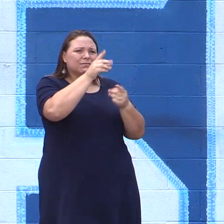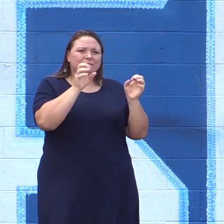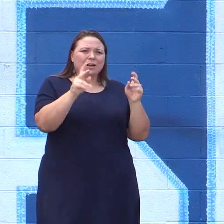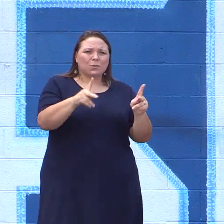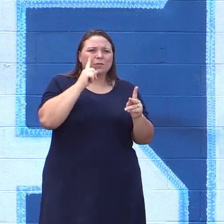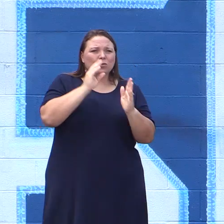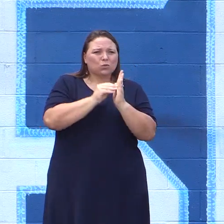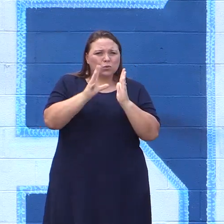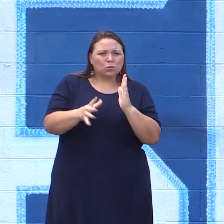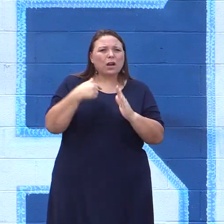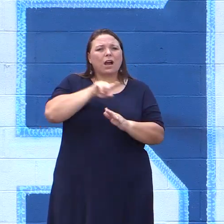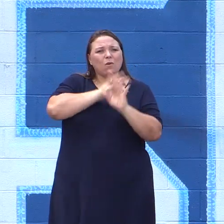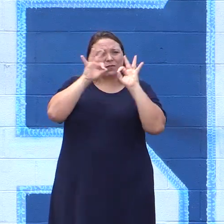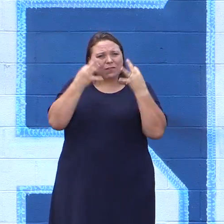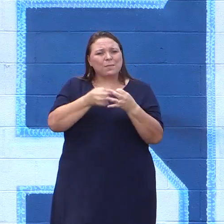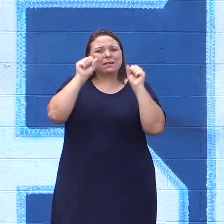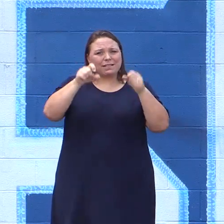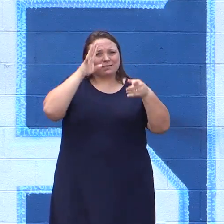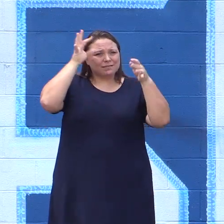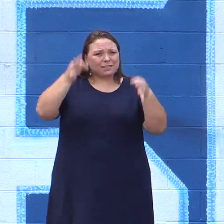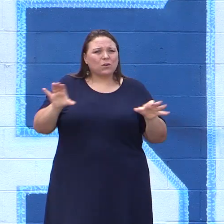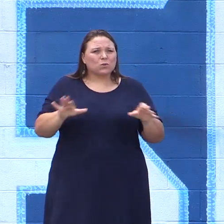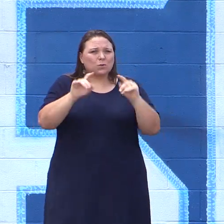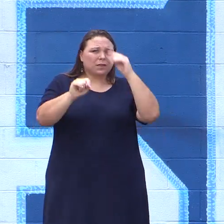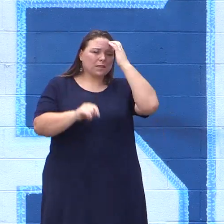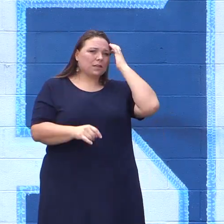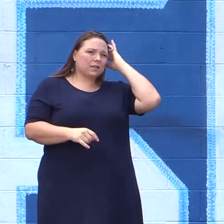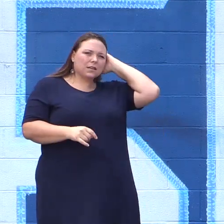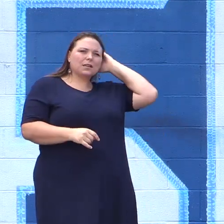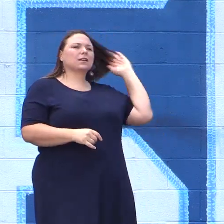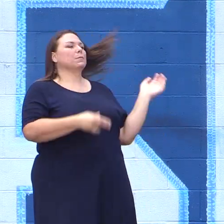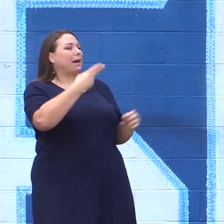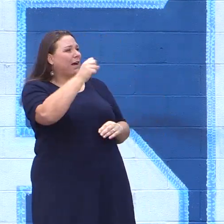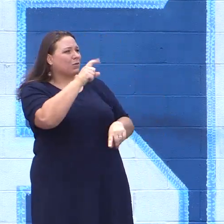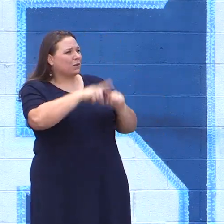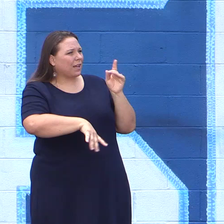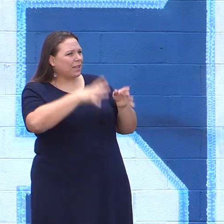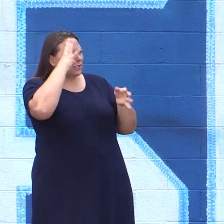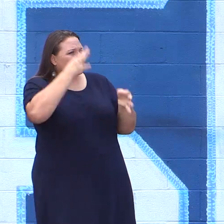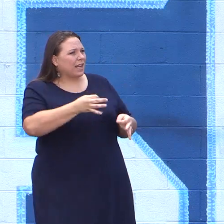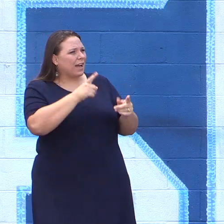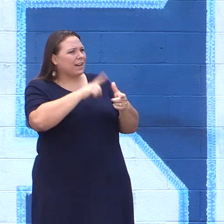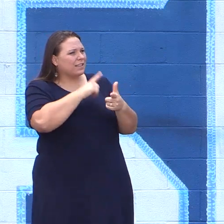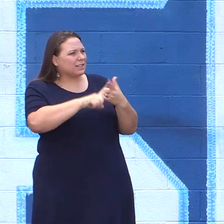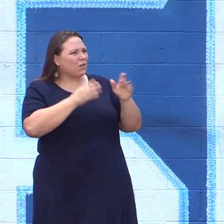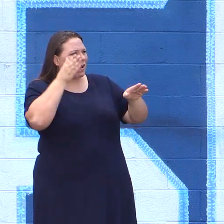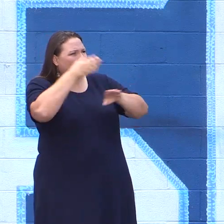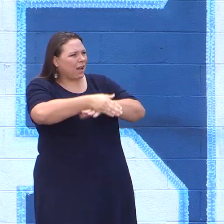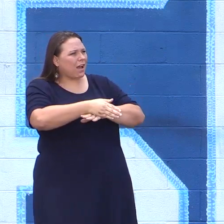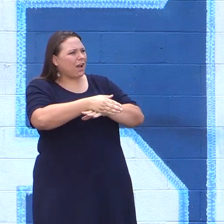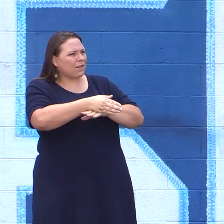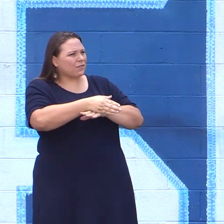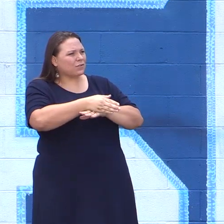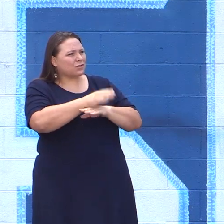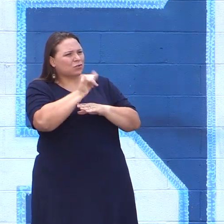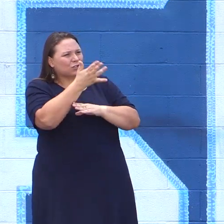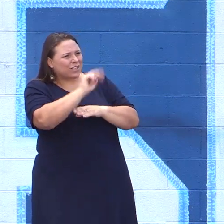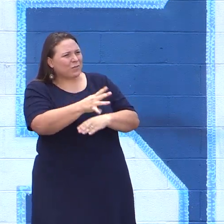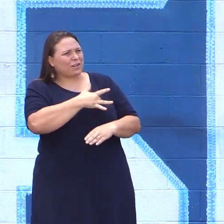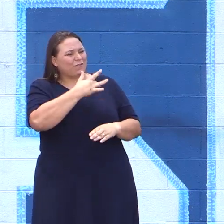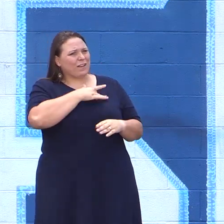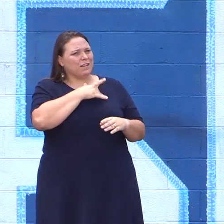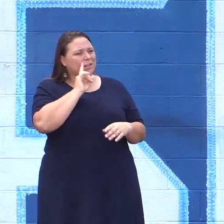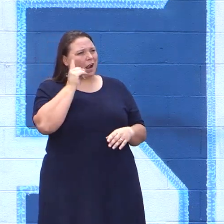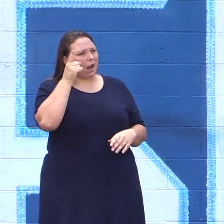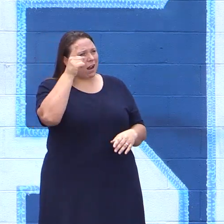for our students, our families can choose to do so. But high schoolers cannot choose until the first of the year. I mean, that feels a long way away to a